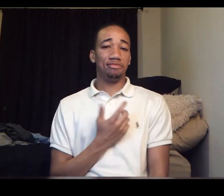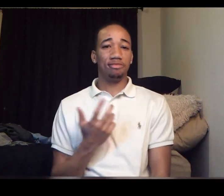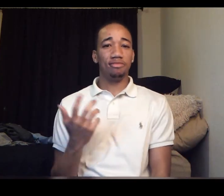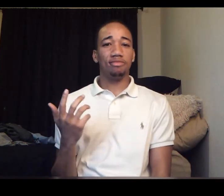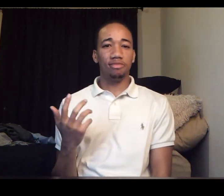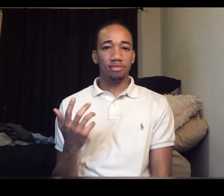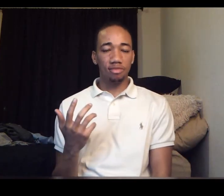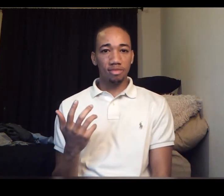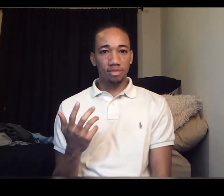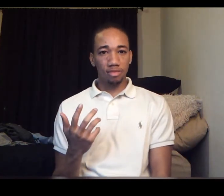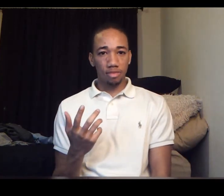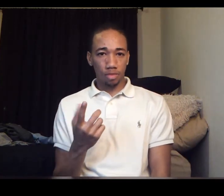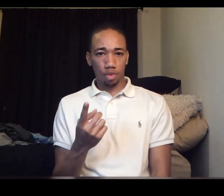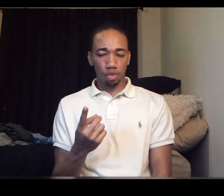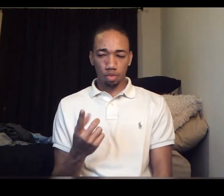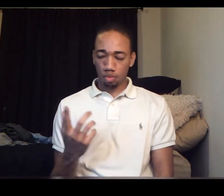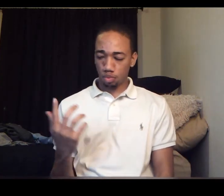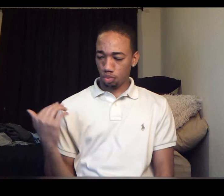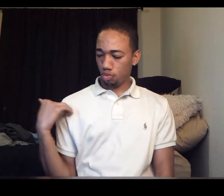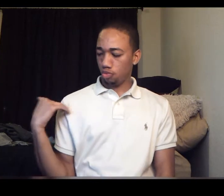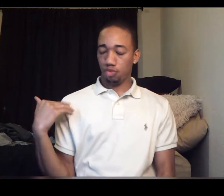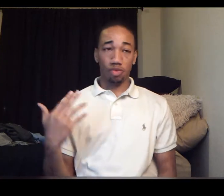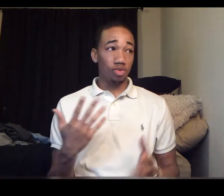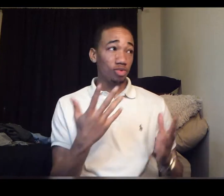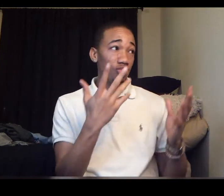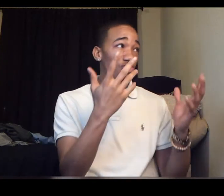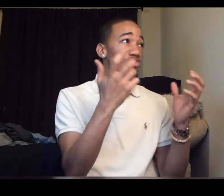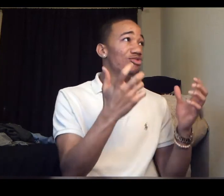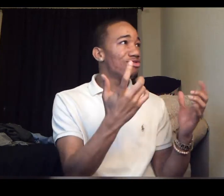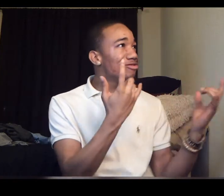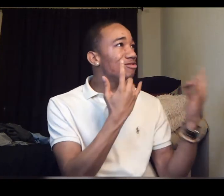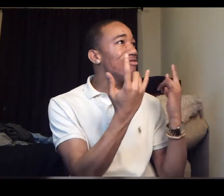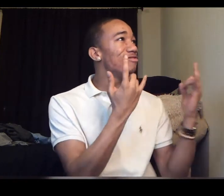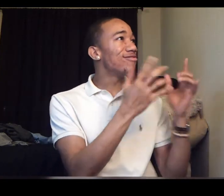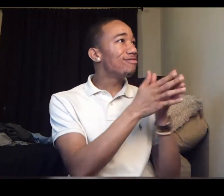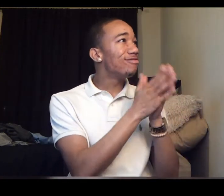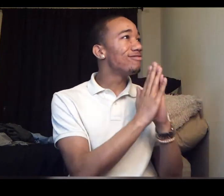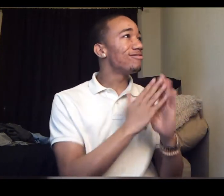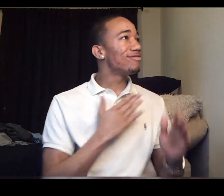life. Now I'll never, never get to clean up the mess I made.